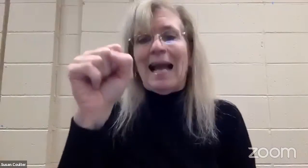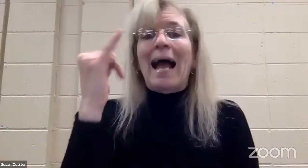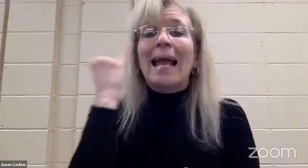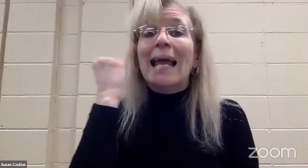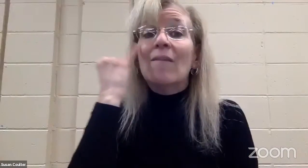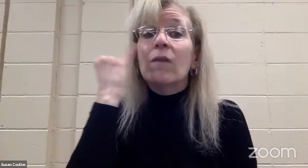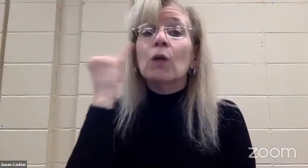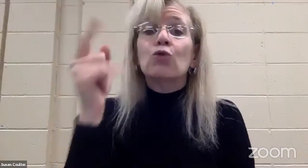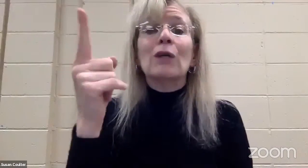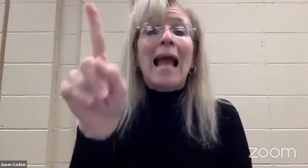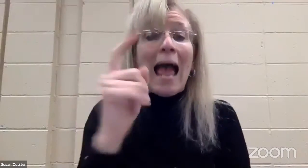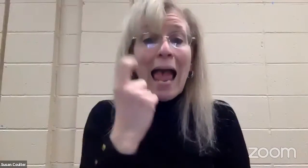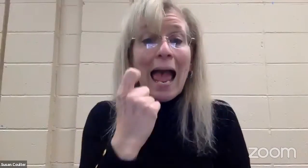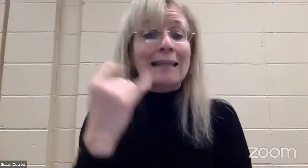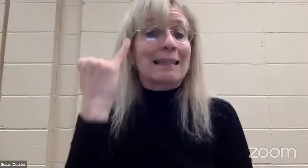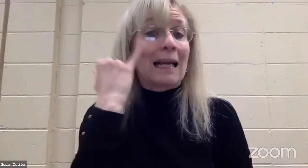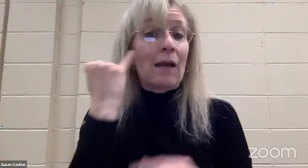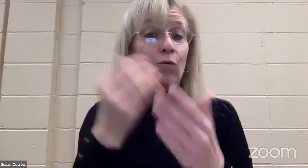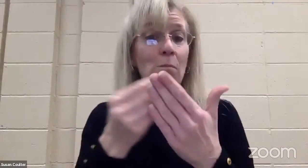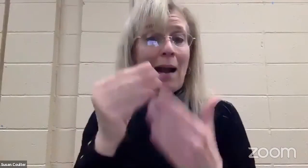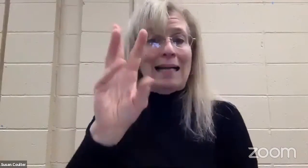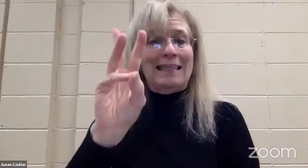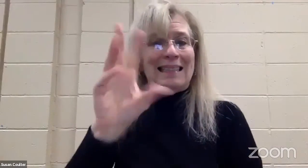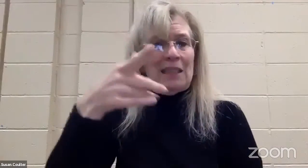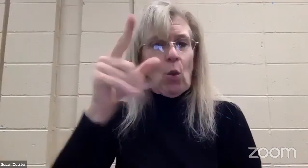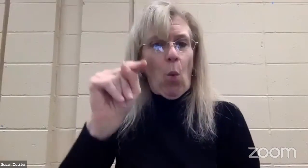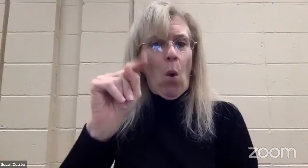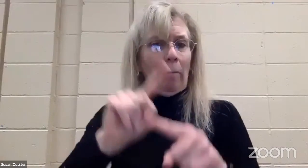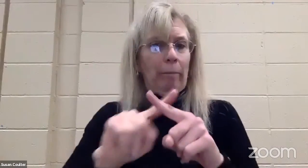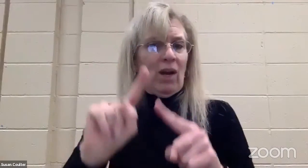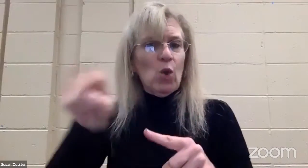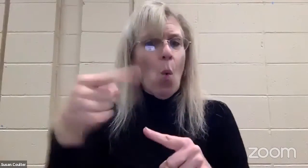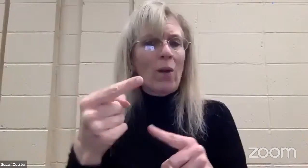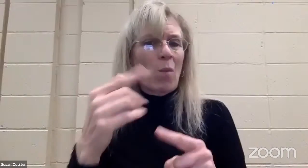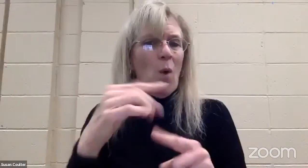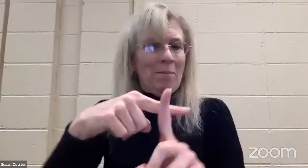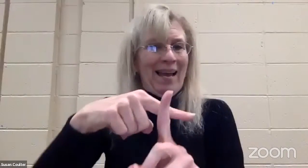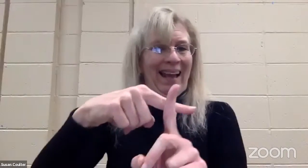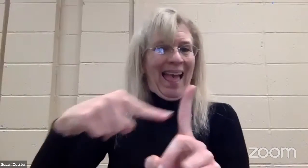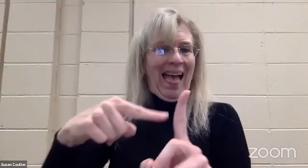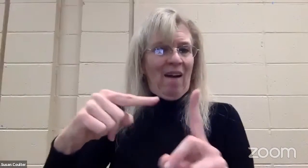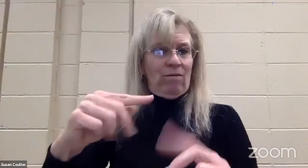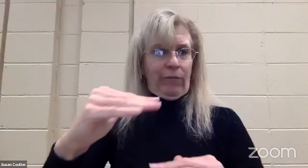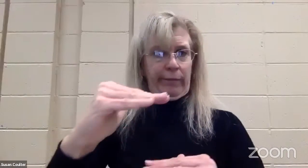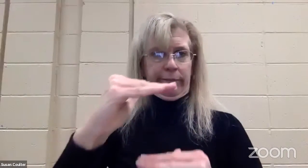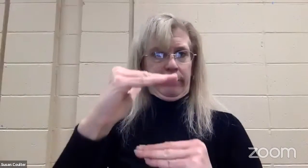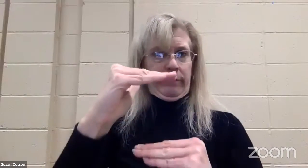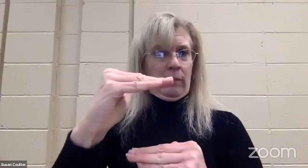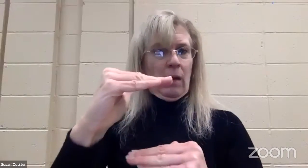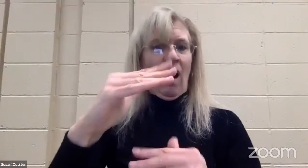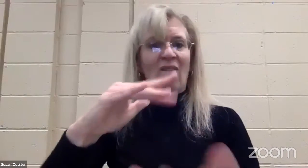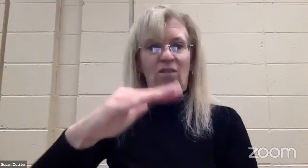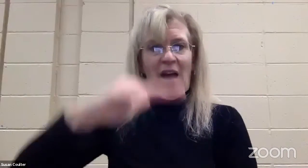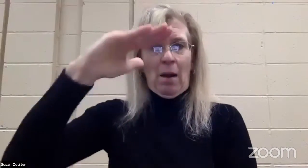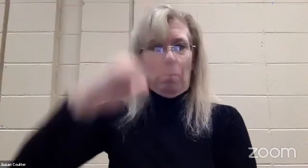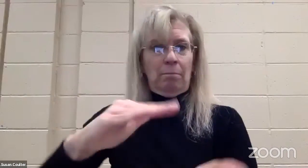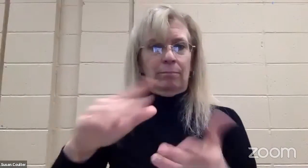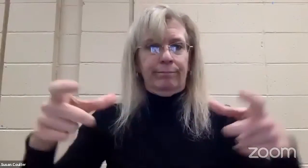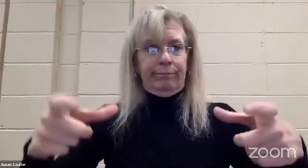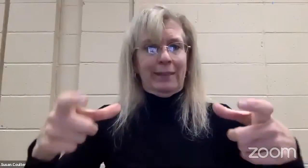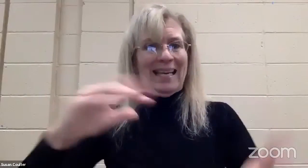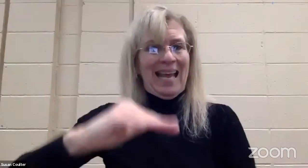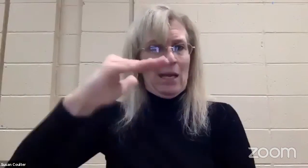yes, yeah. If she asks if you buy 6 quart, but you only want to make half of